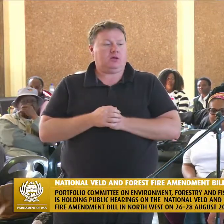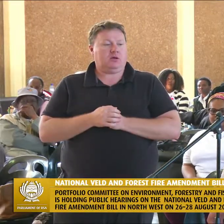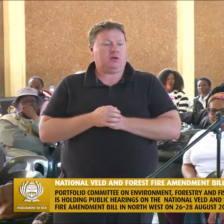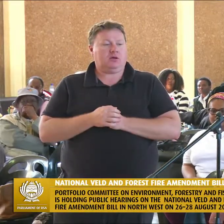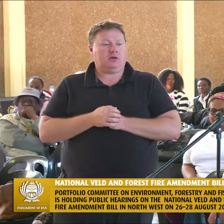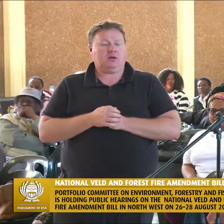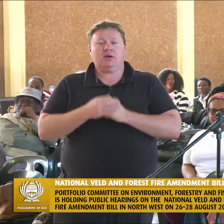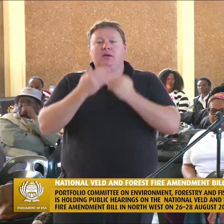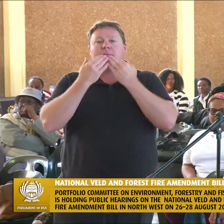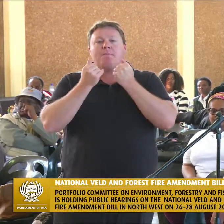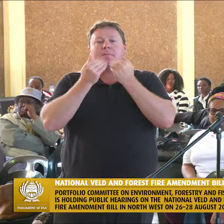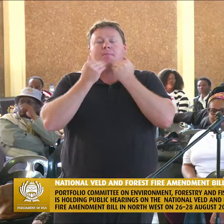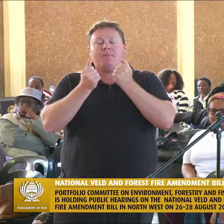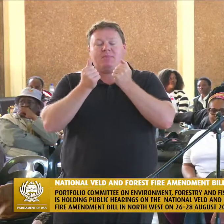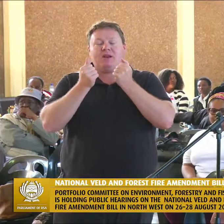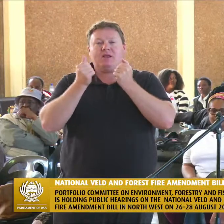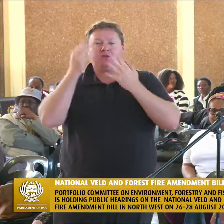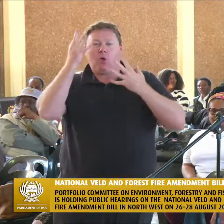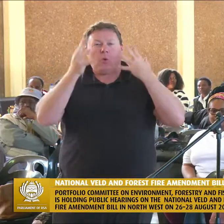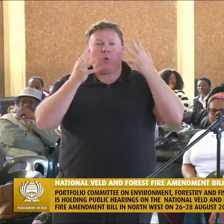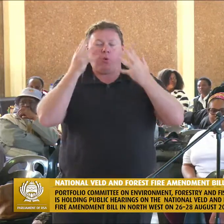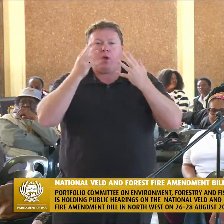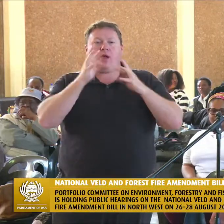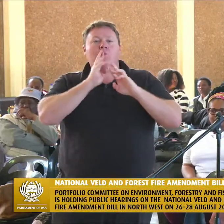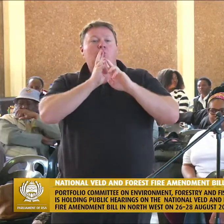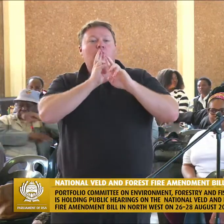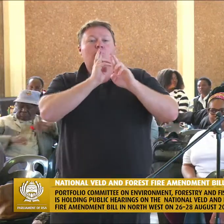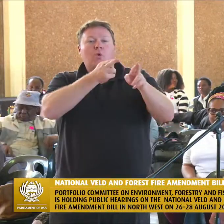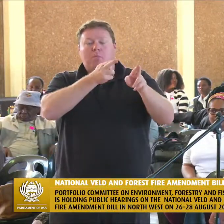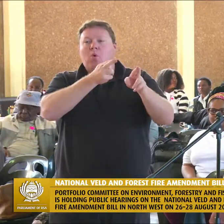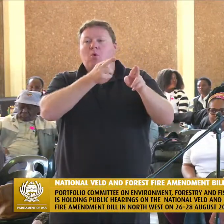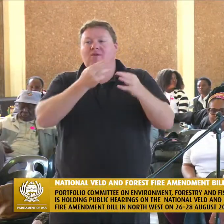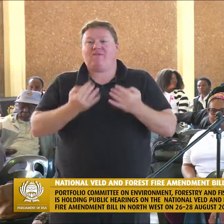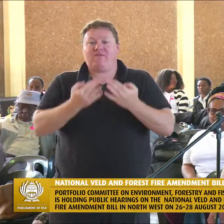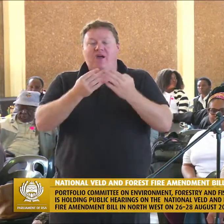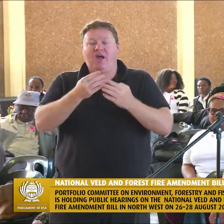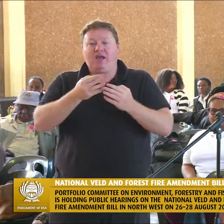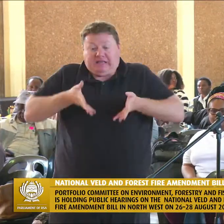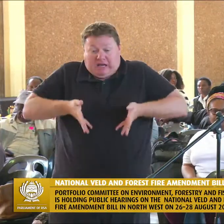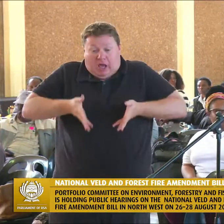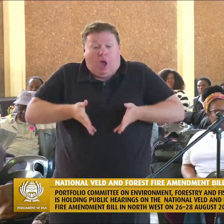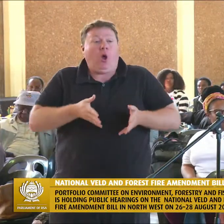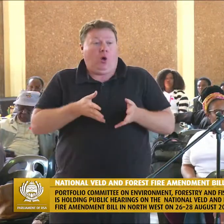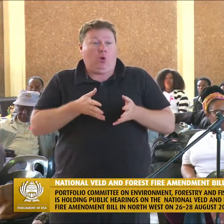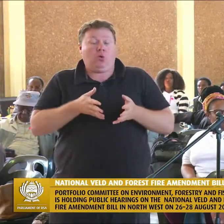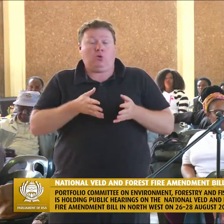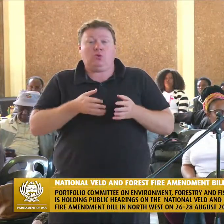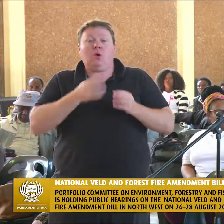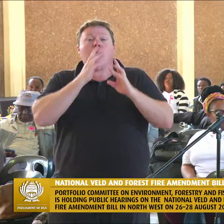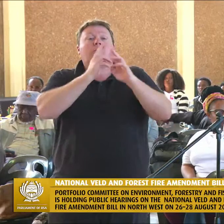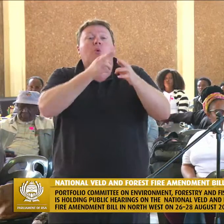please be aware and report fires immediately to the fire station and community groups